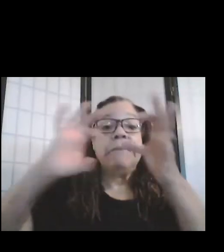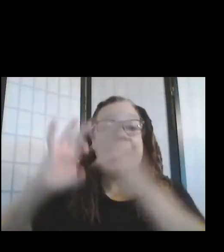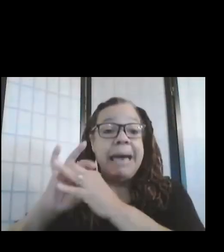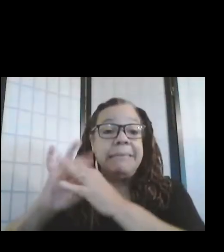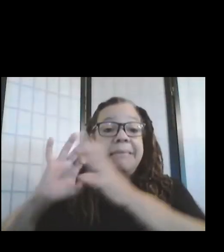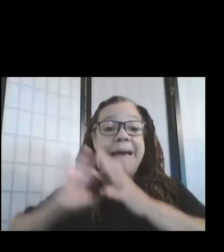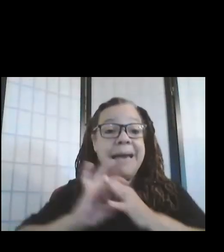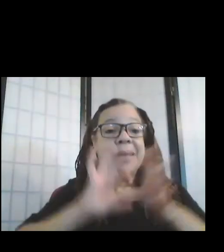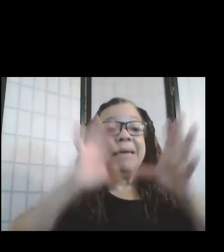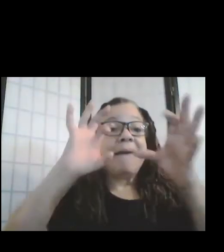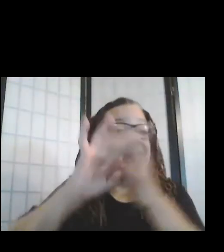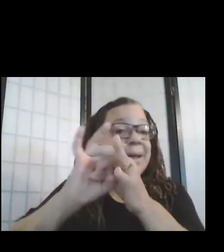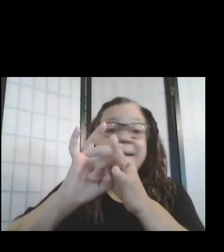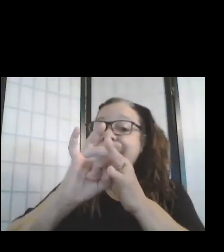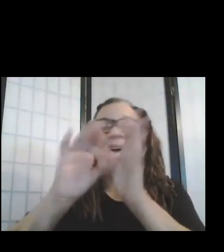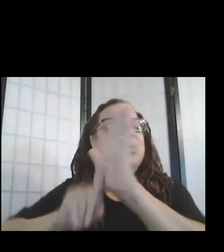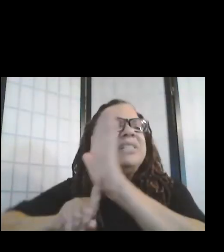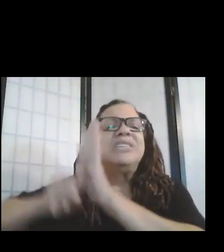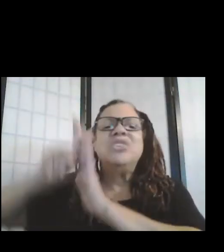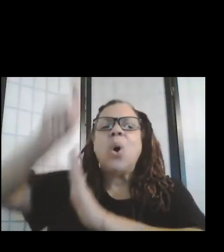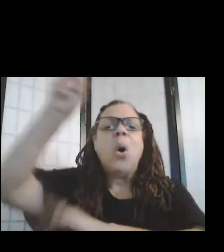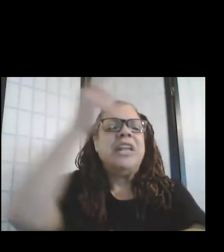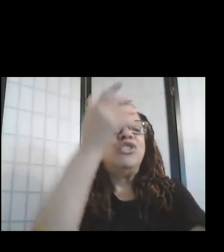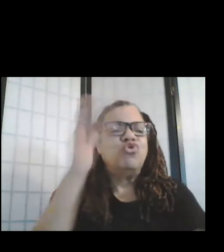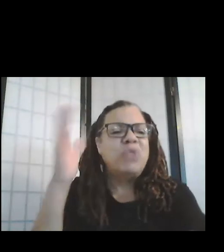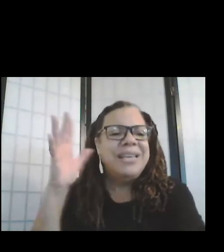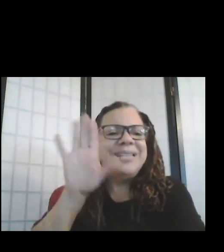fabrication was already topping the tallest trees in the neighborhood.